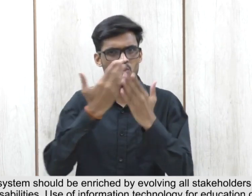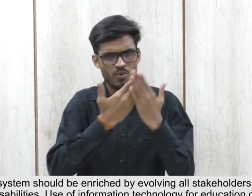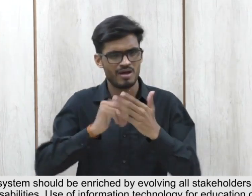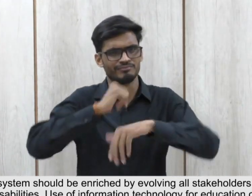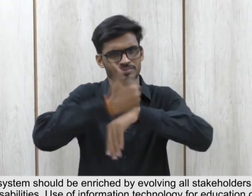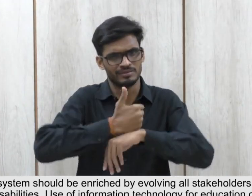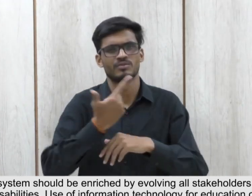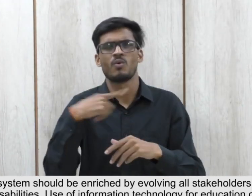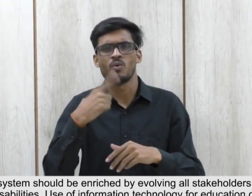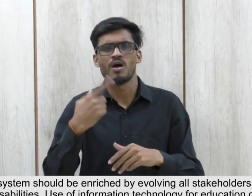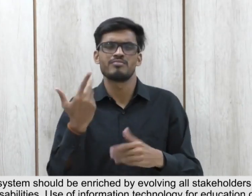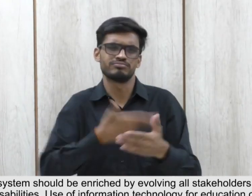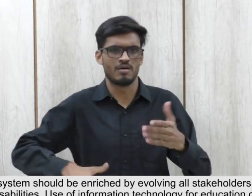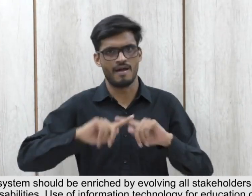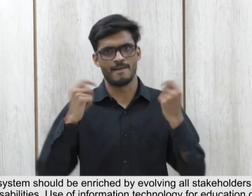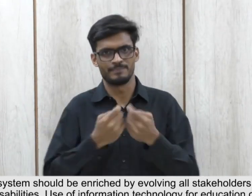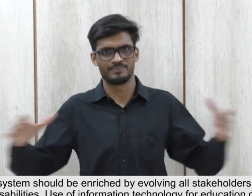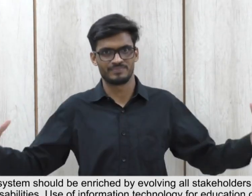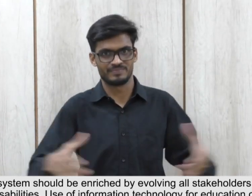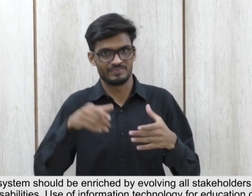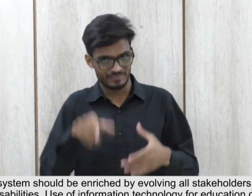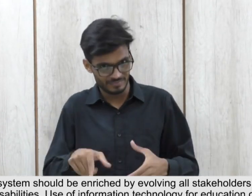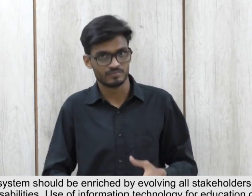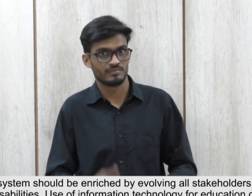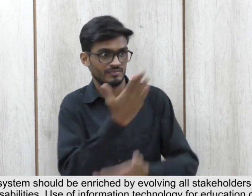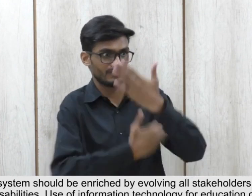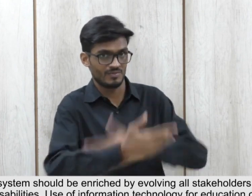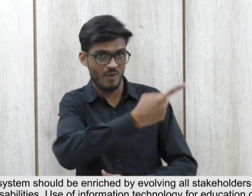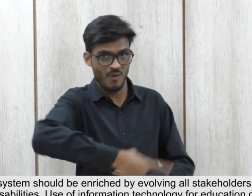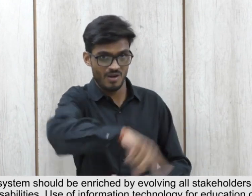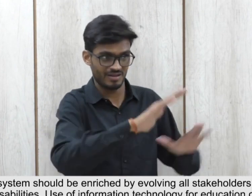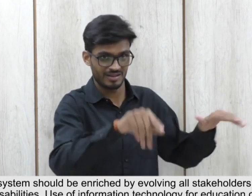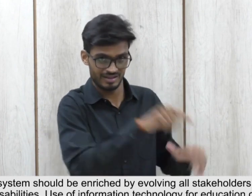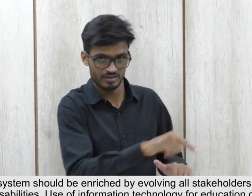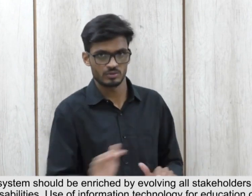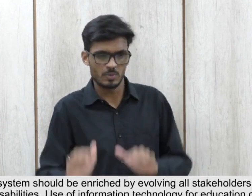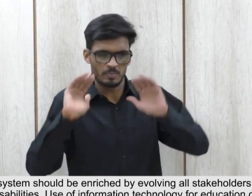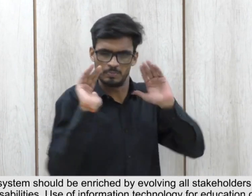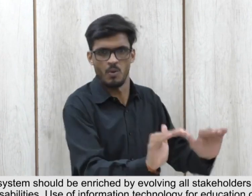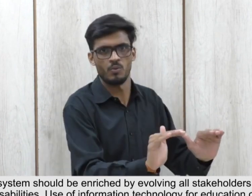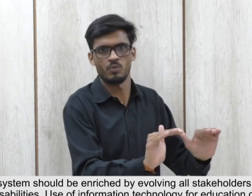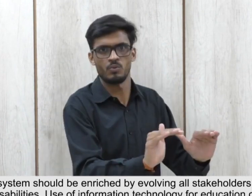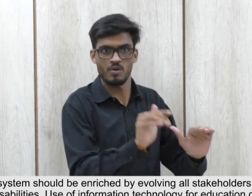School ecosystems should be enriched by involving all stakeholders in support of students with